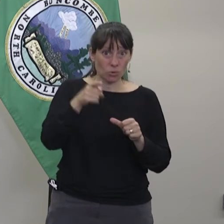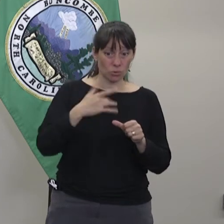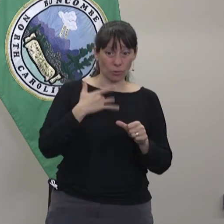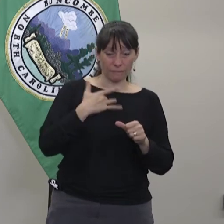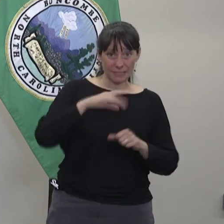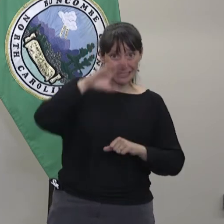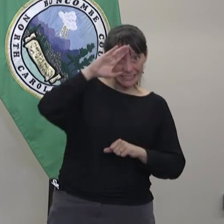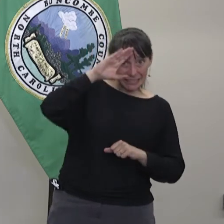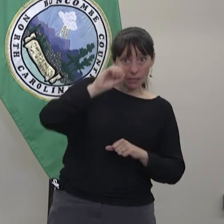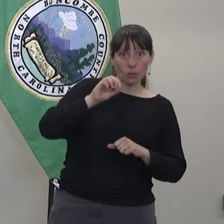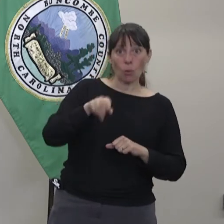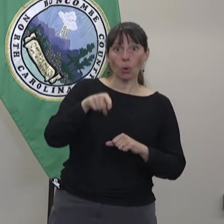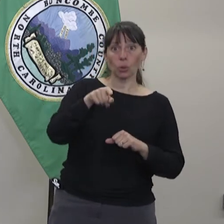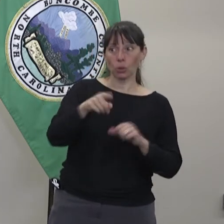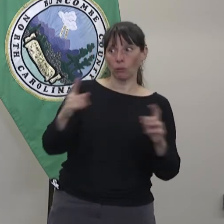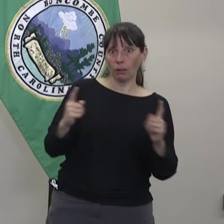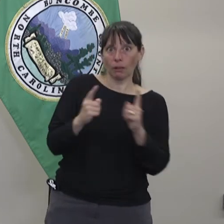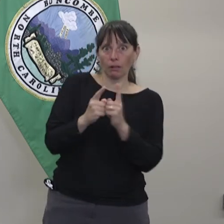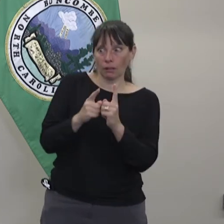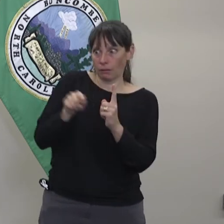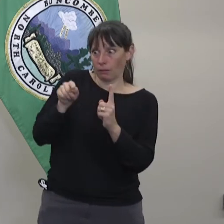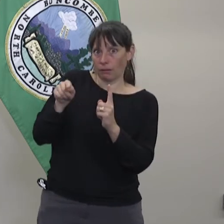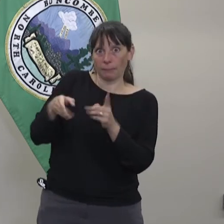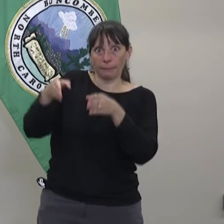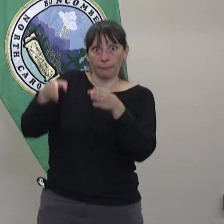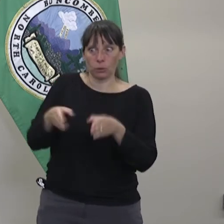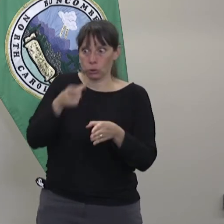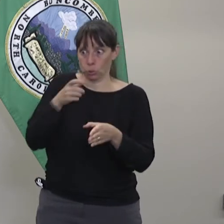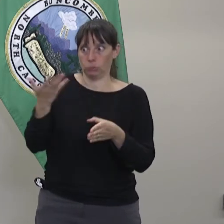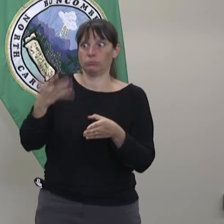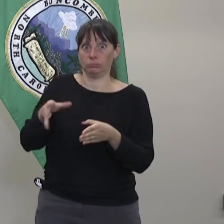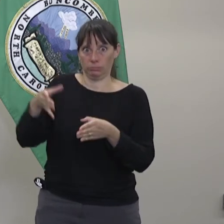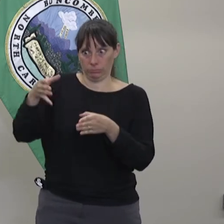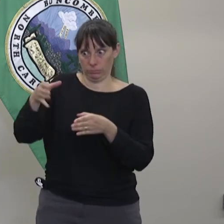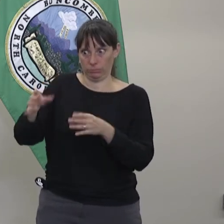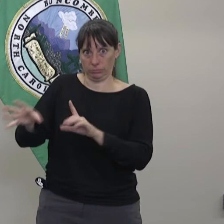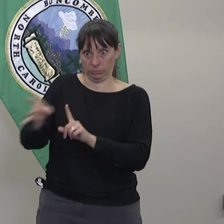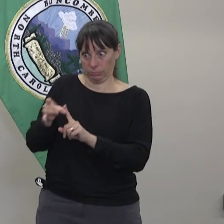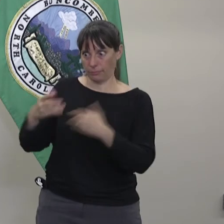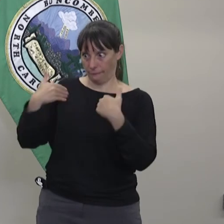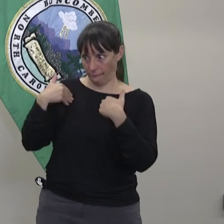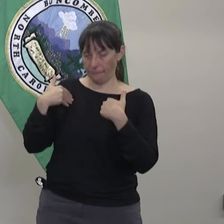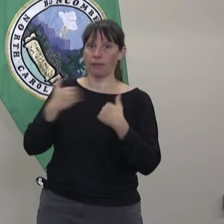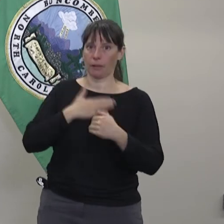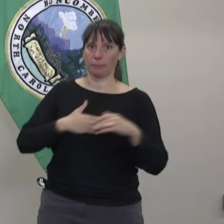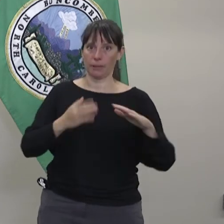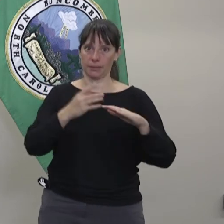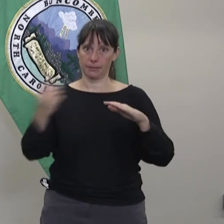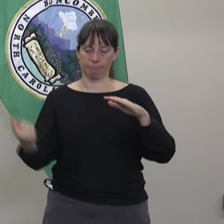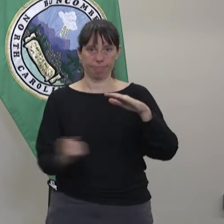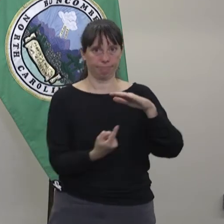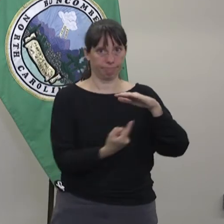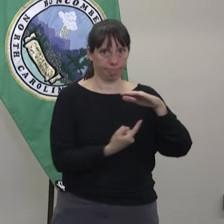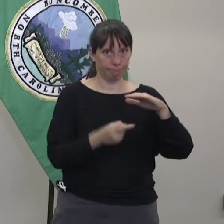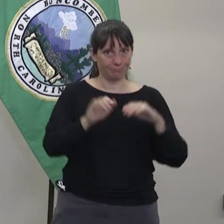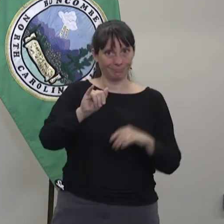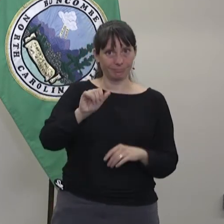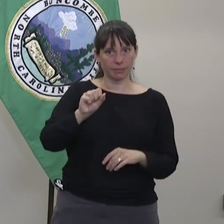being tested and remain isolated until you receive your test results with instructions regarding your next